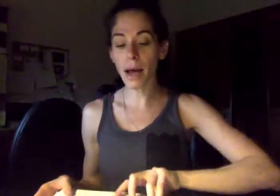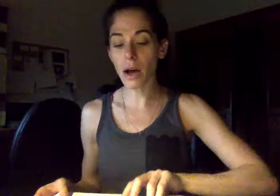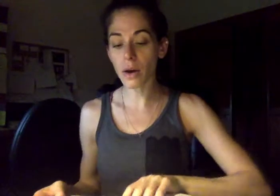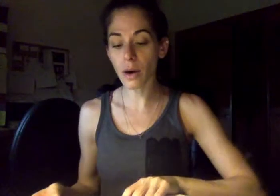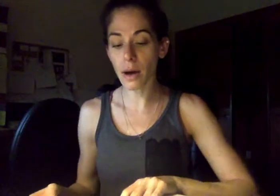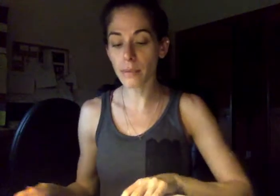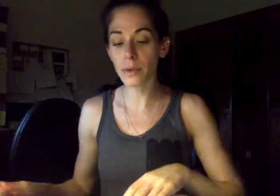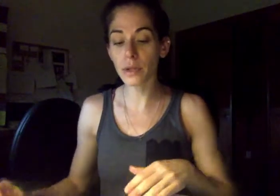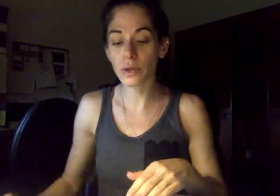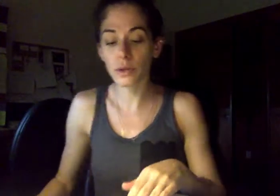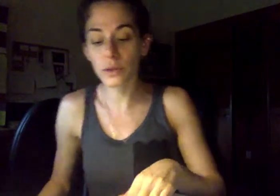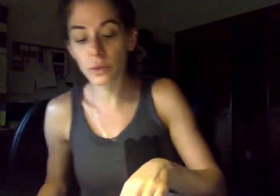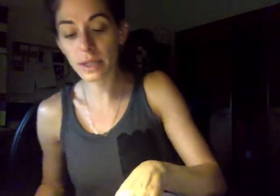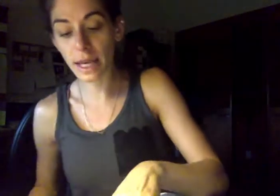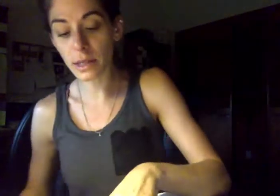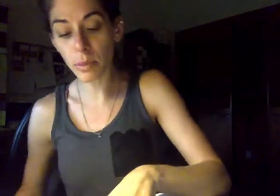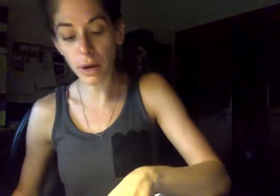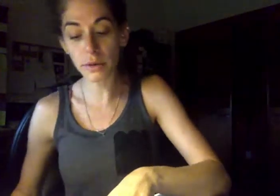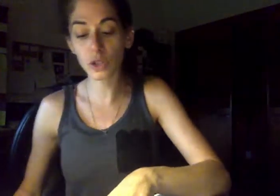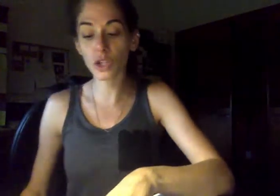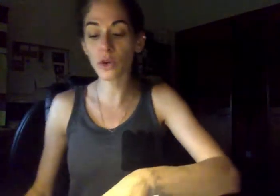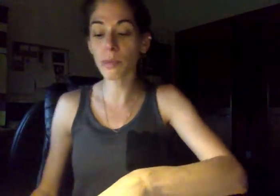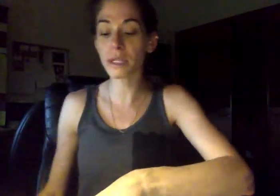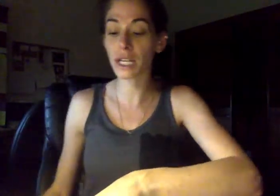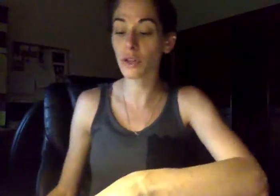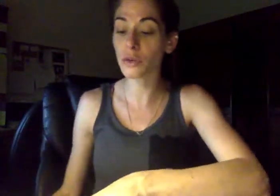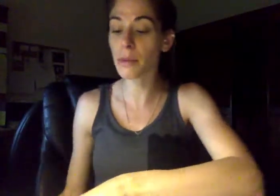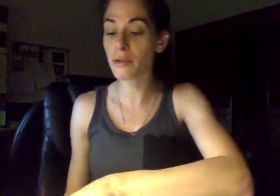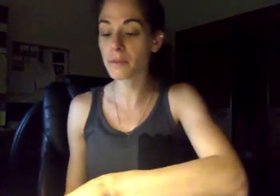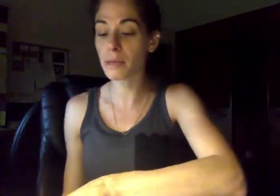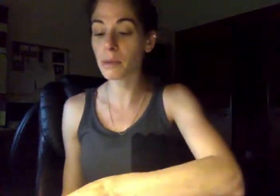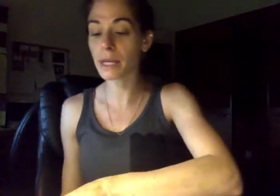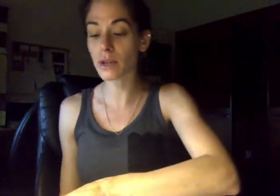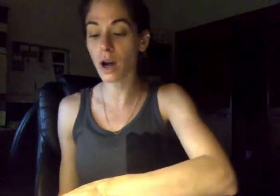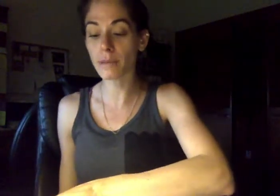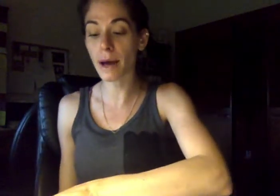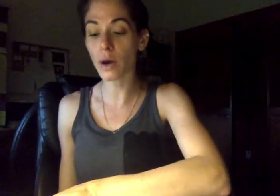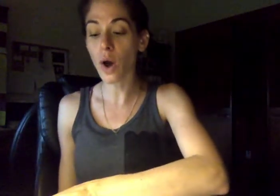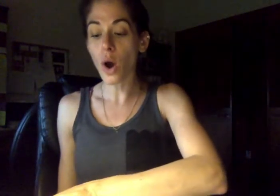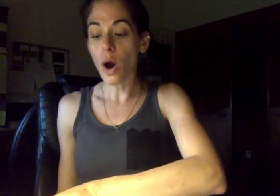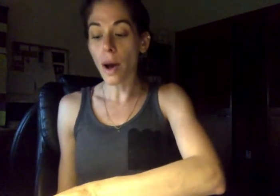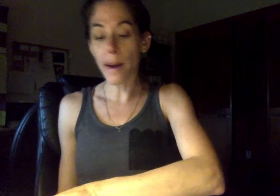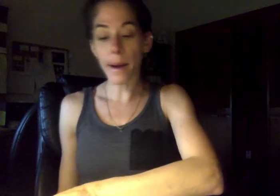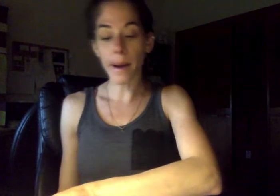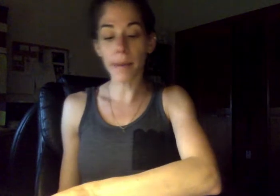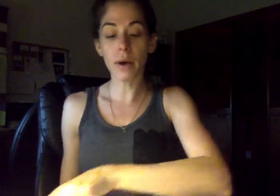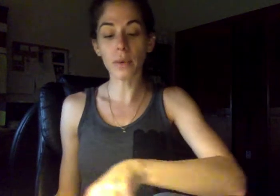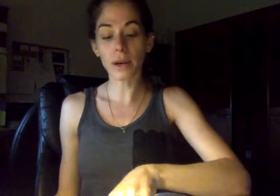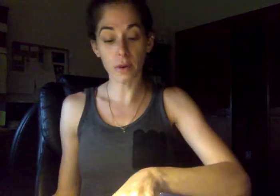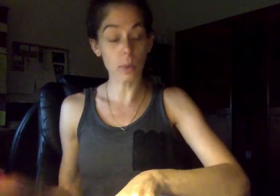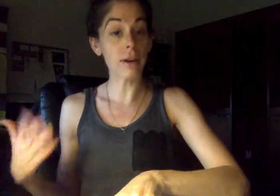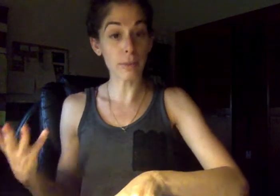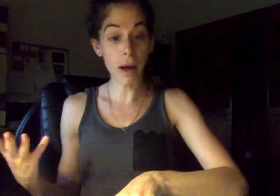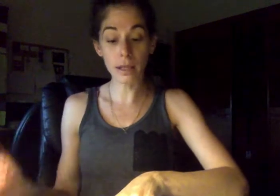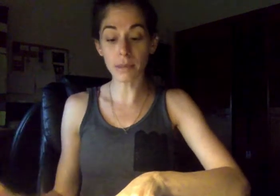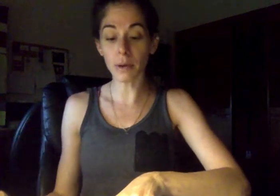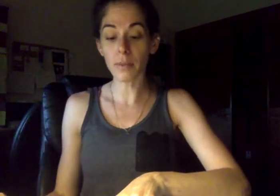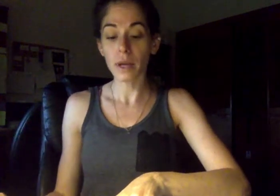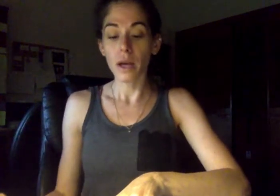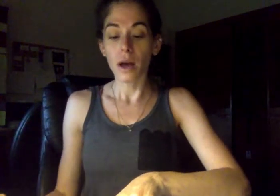about, use the ASL pronoun to show the particular number of people being talked about whatever, or whenever possible.